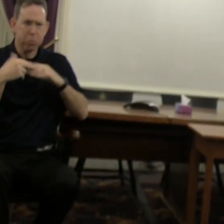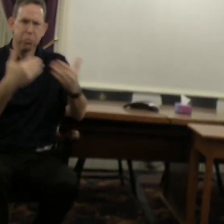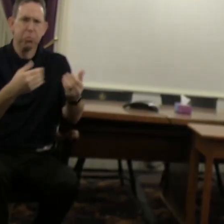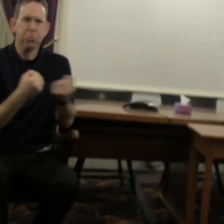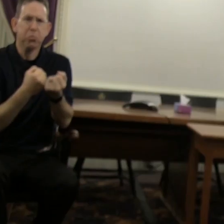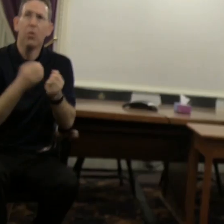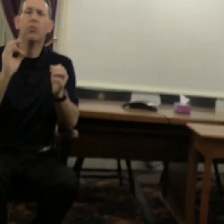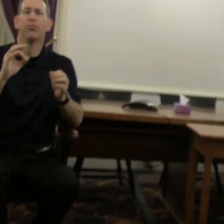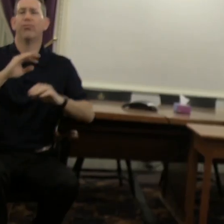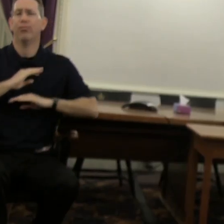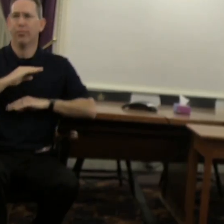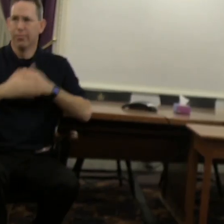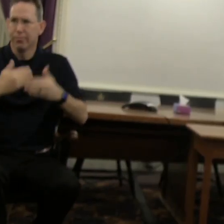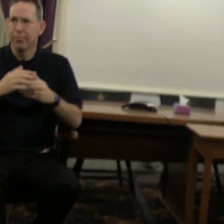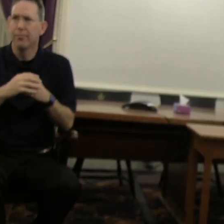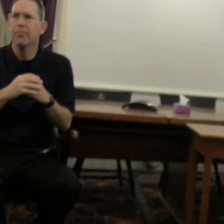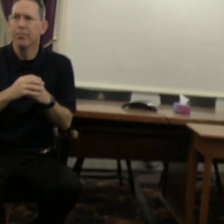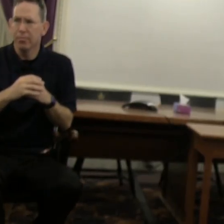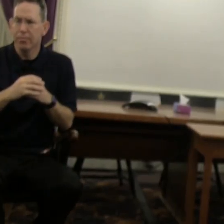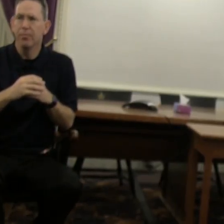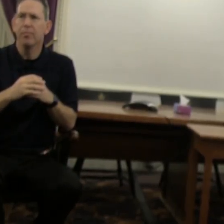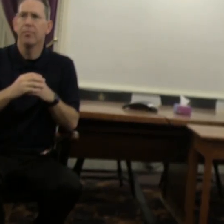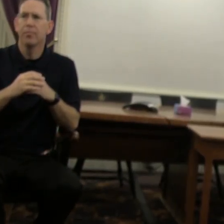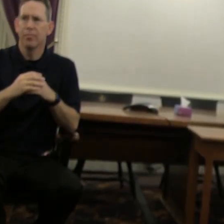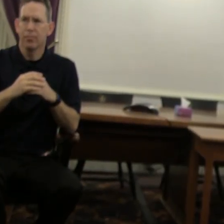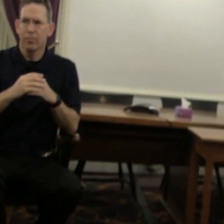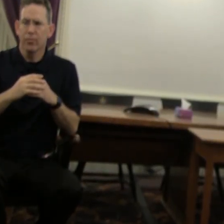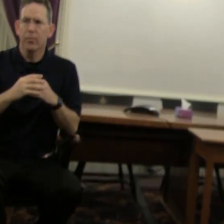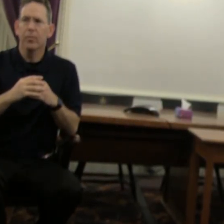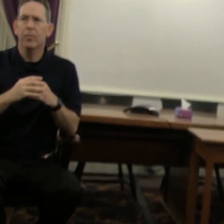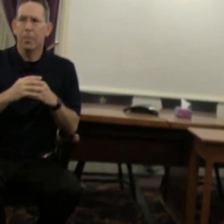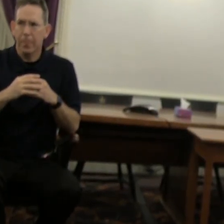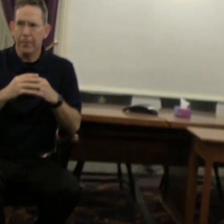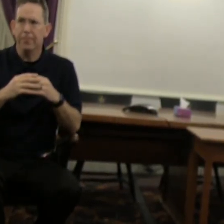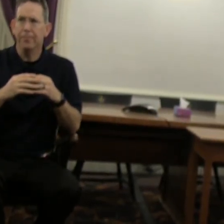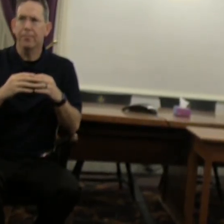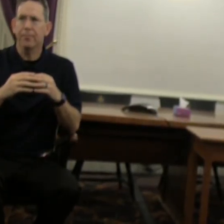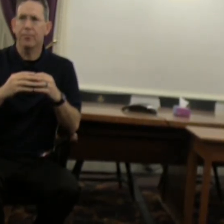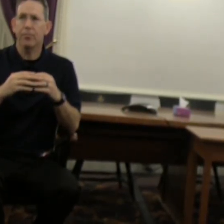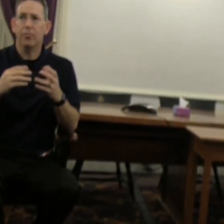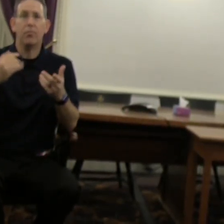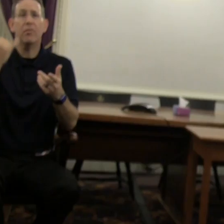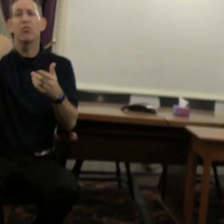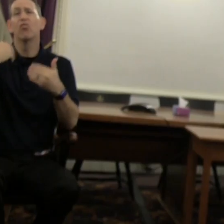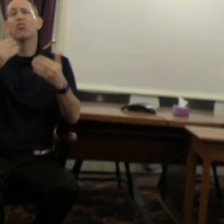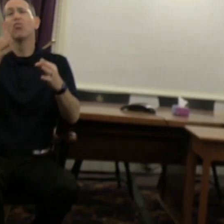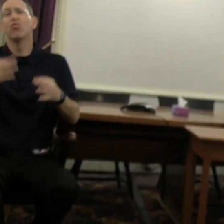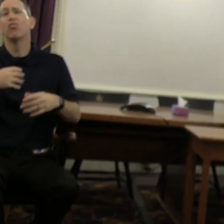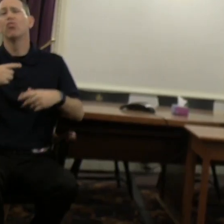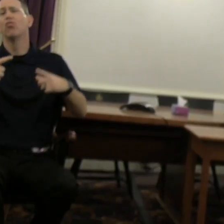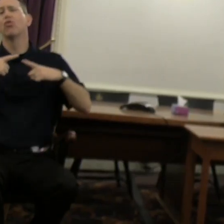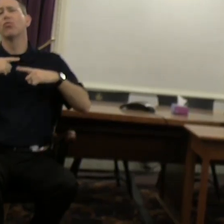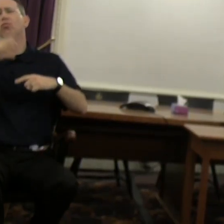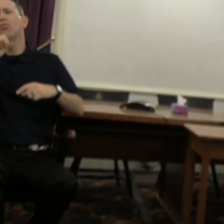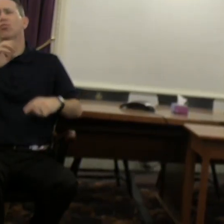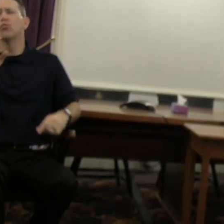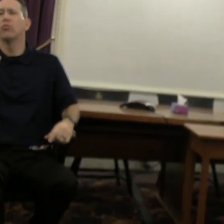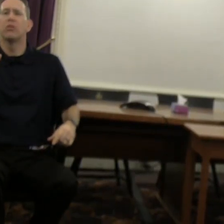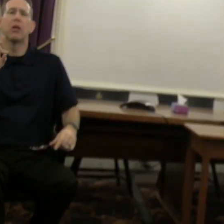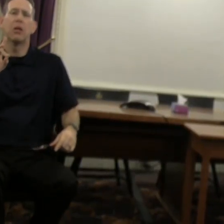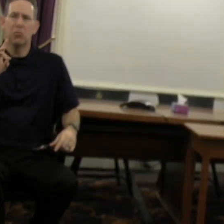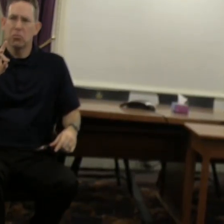eligible for MWPD will be disregarded in determining one's MWPD eligibility. And